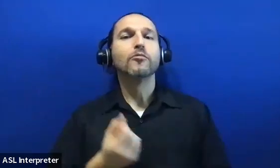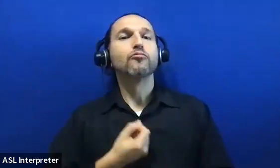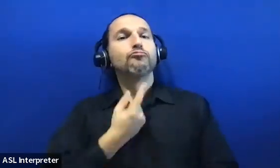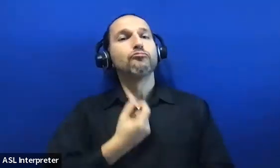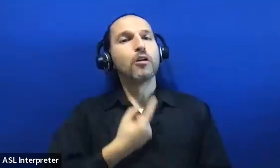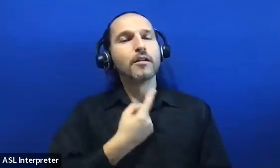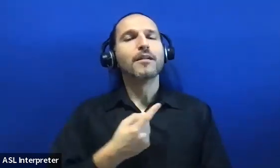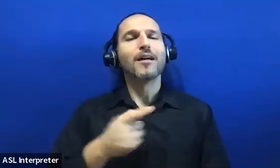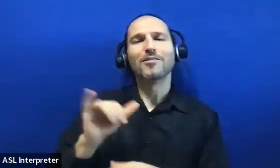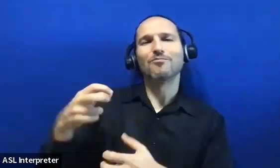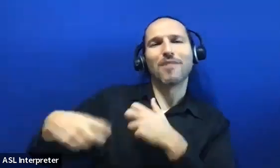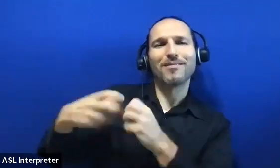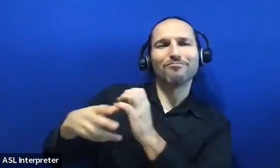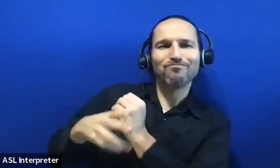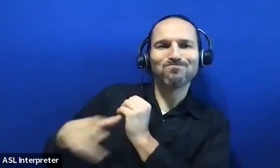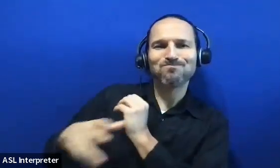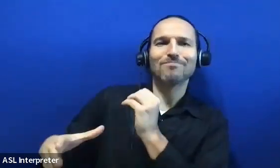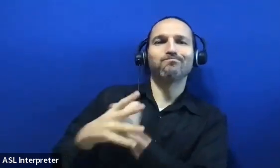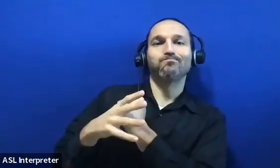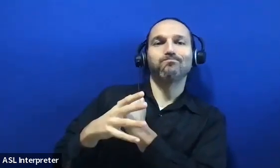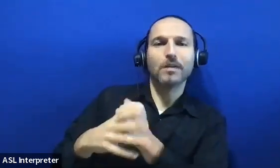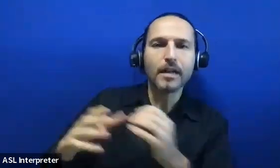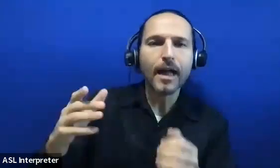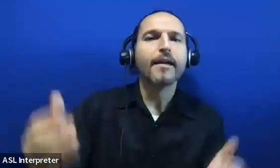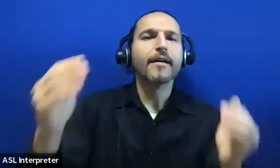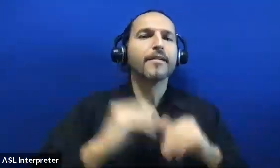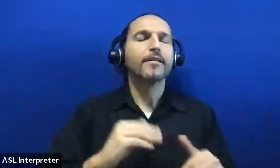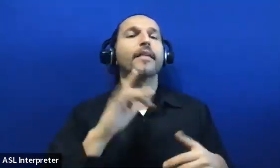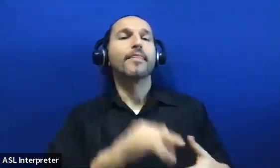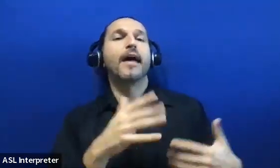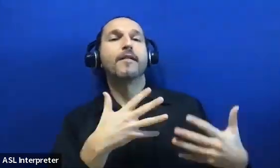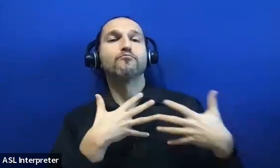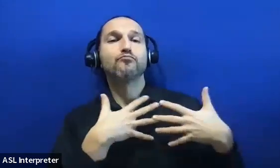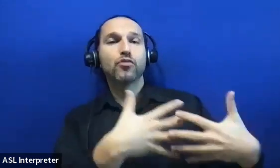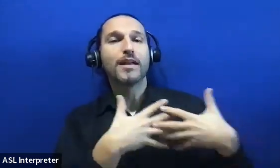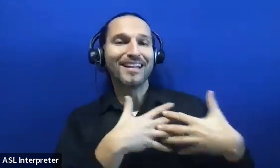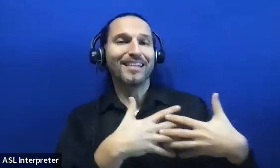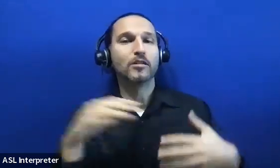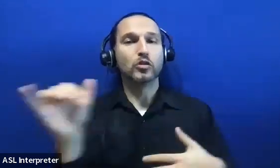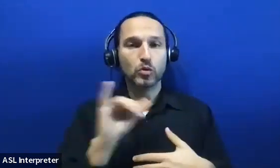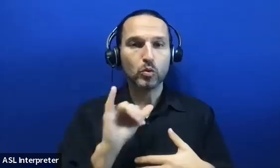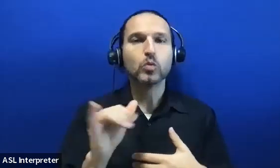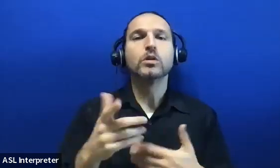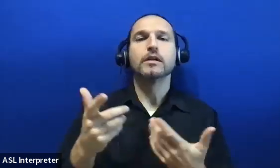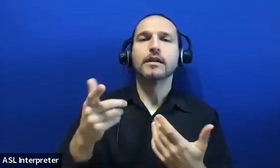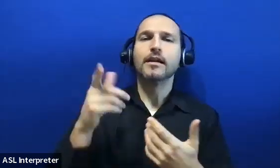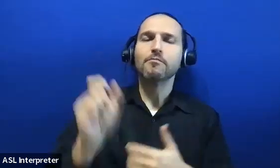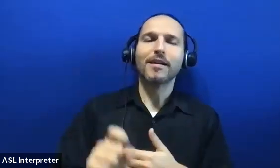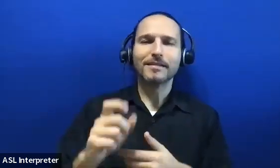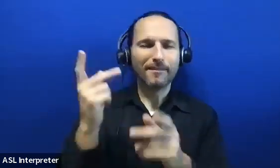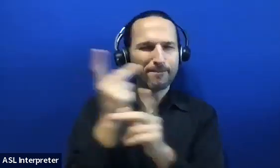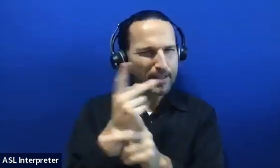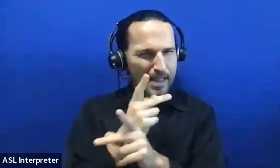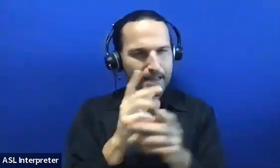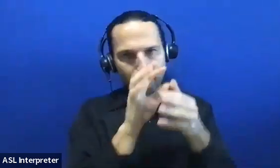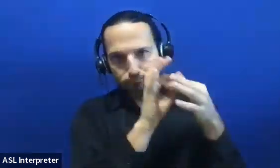oral defensiveness, and breathing. Breathing is so important and has to be coordinated with swallowing in order for it to